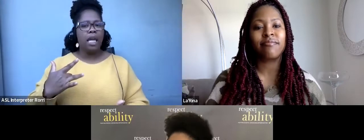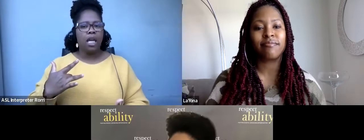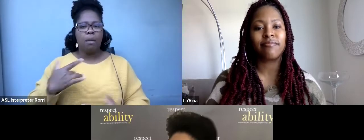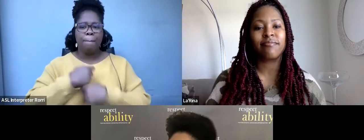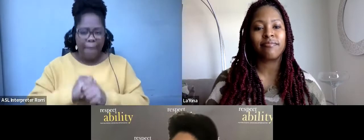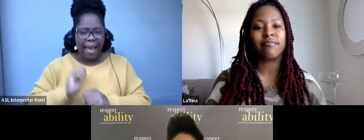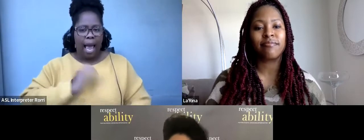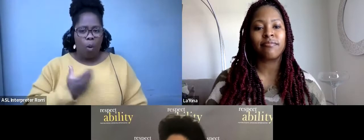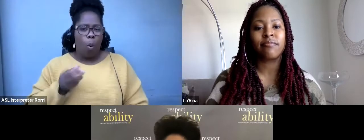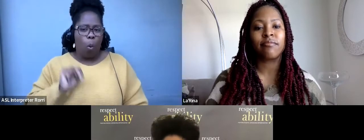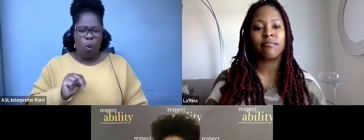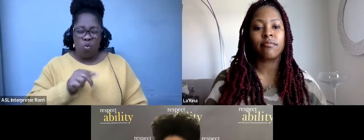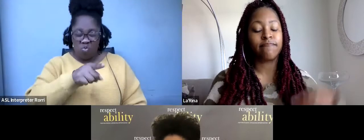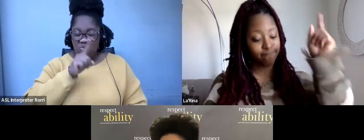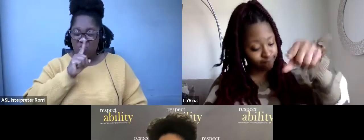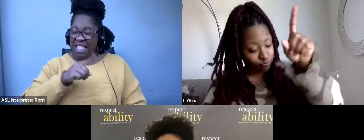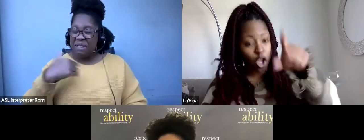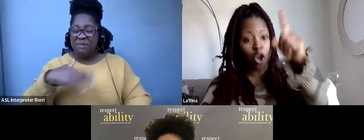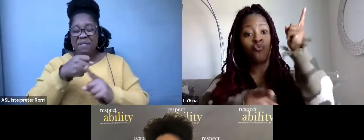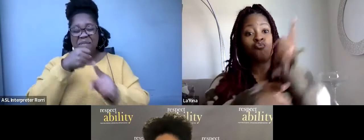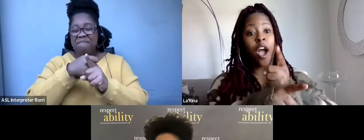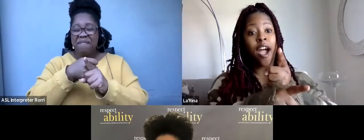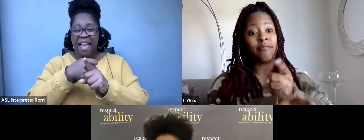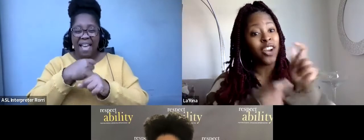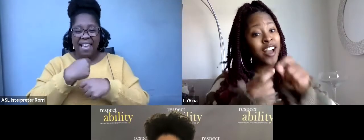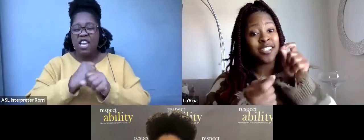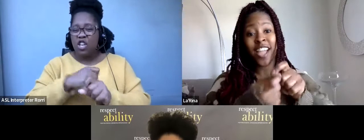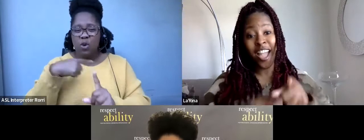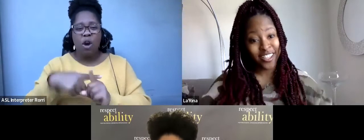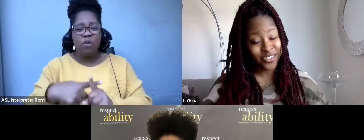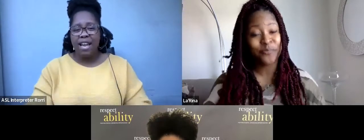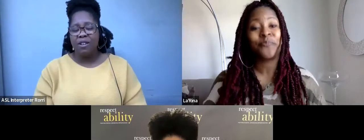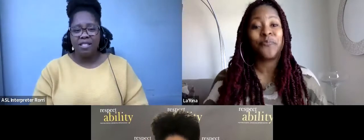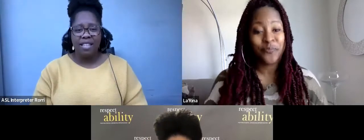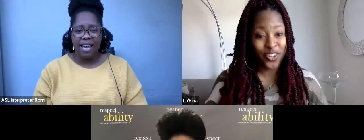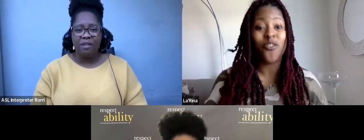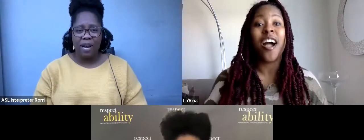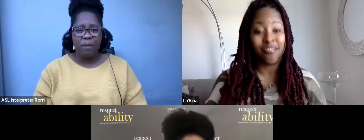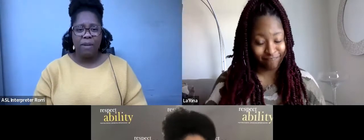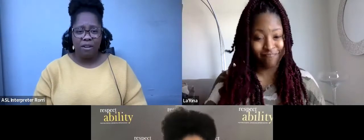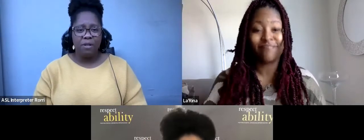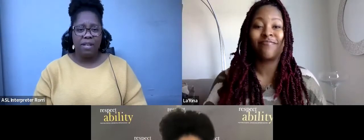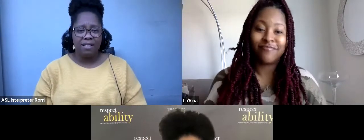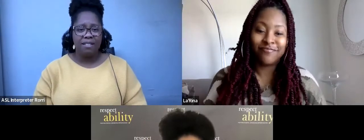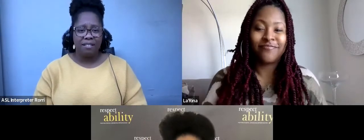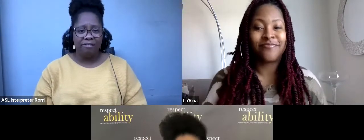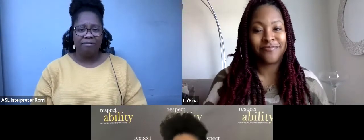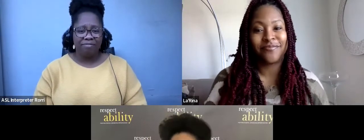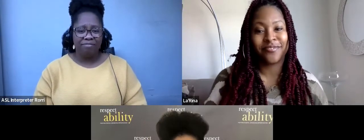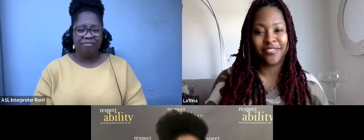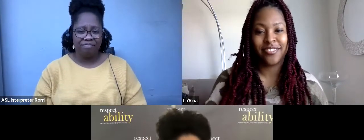and making such a difference and an impact is so awesome. So thank you. You are right. You're exactly right. We make our own